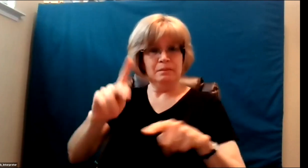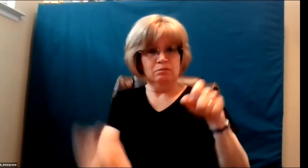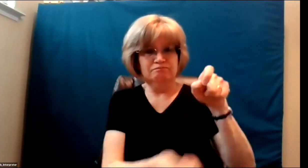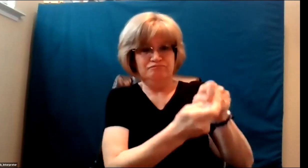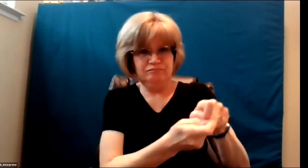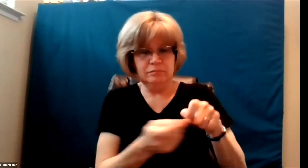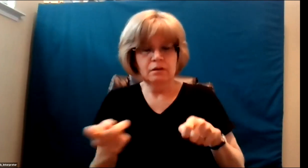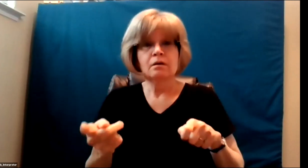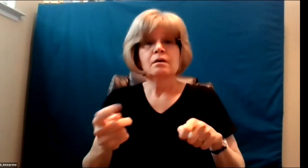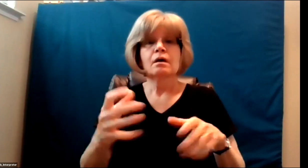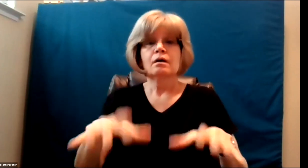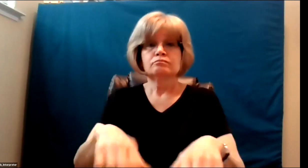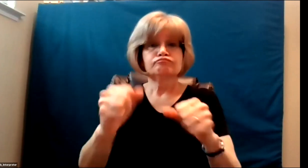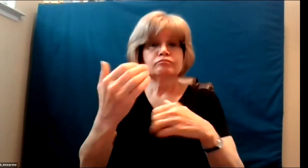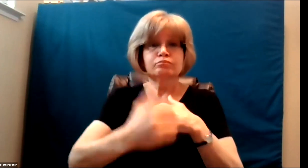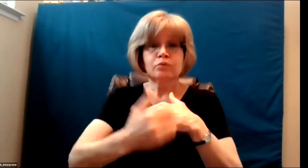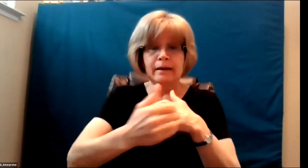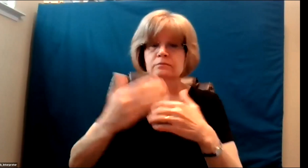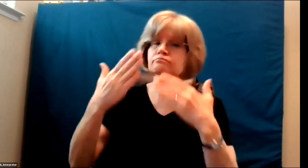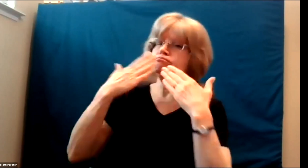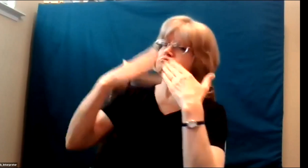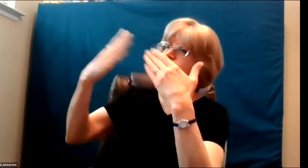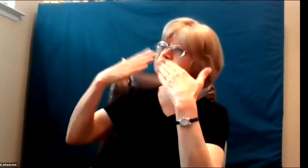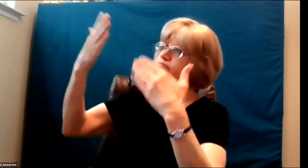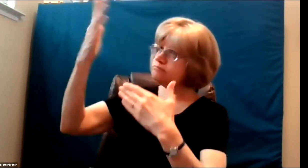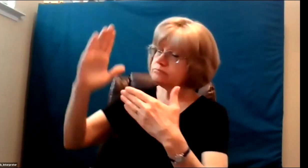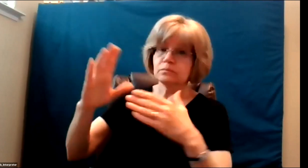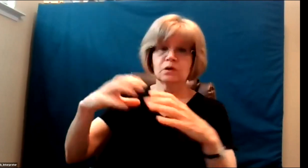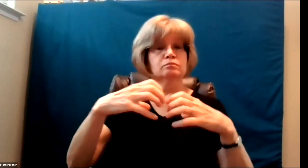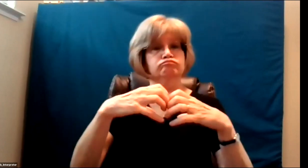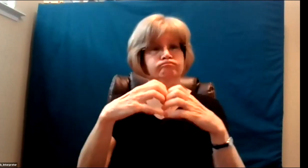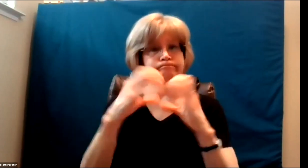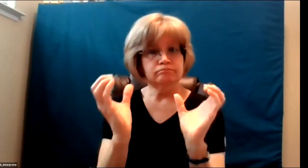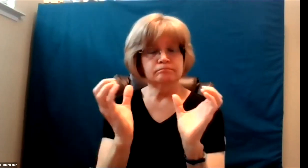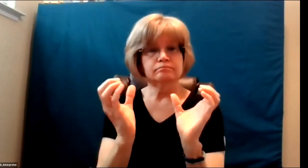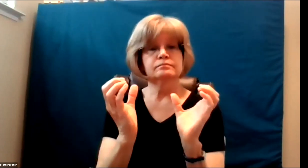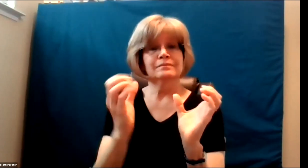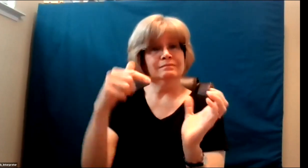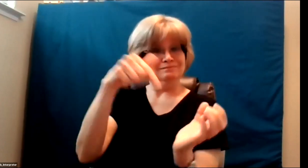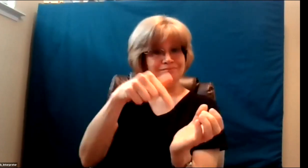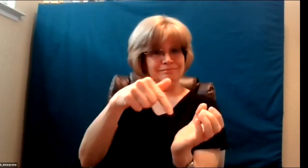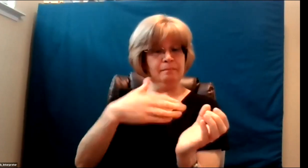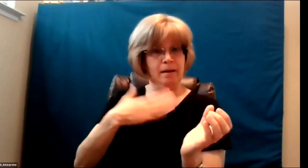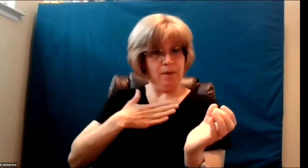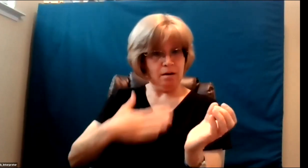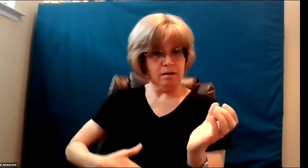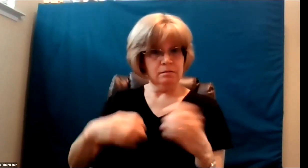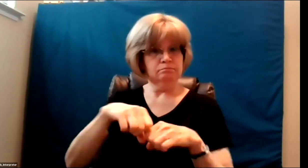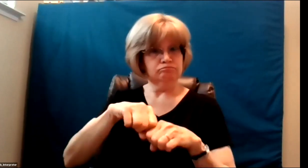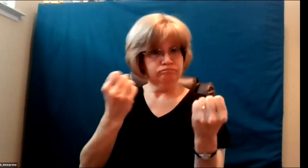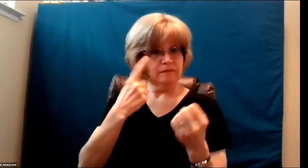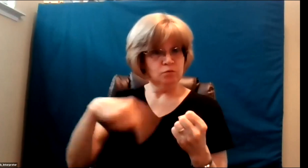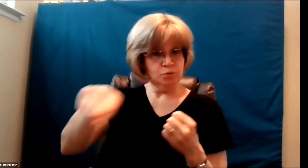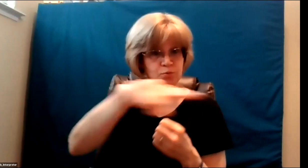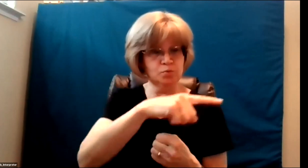bread, and when he had given thanks, he broke it. And he said, "This is my body, which is broken for